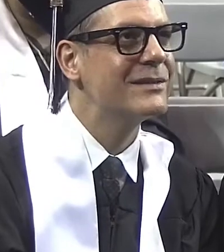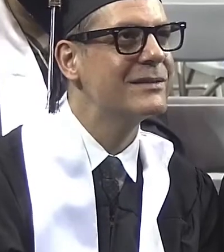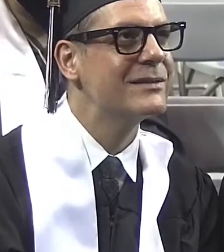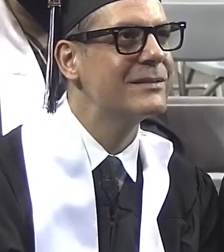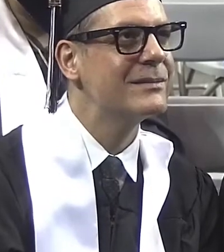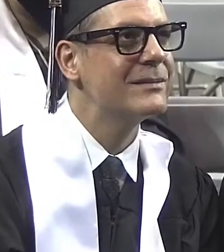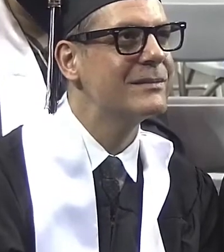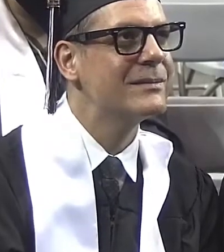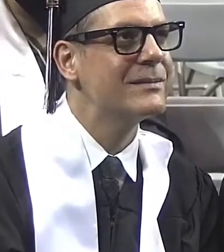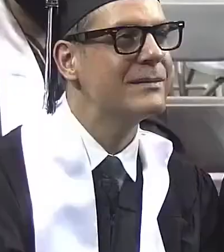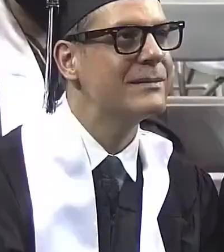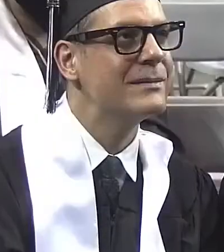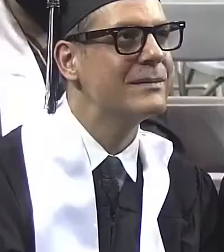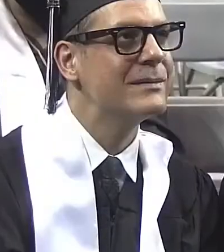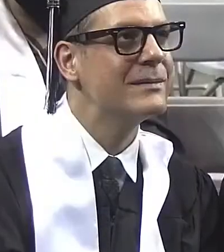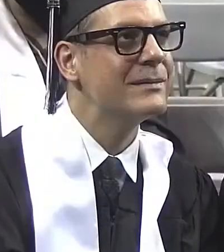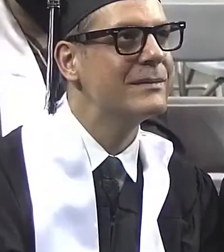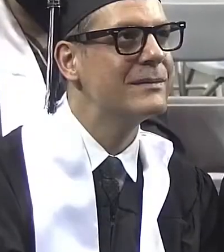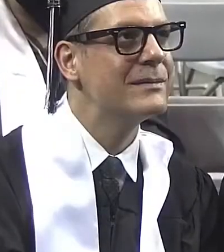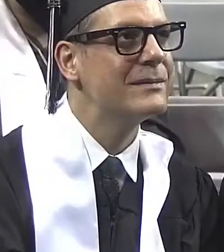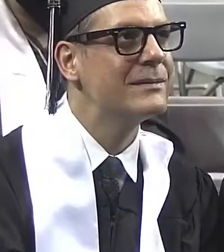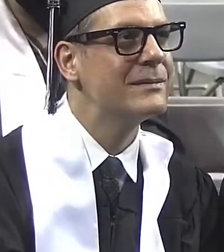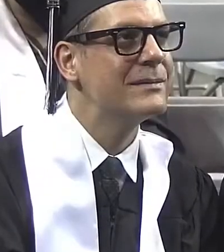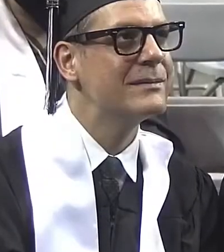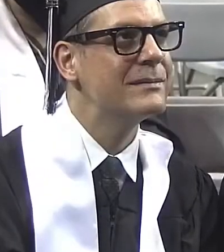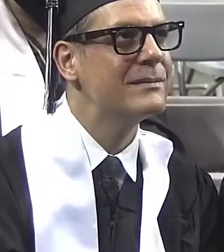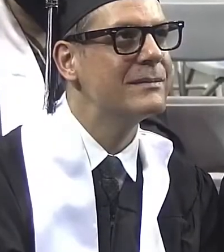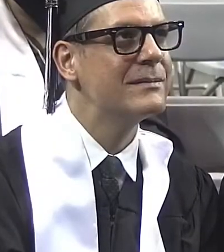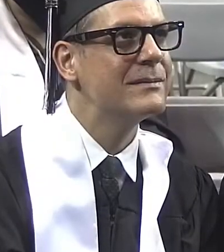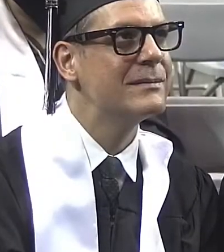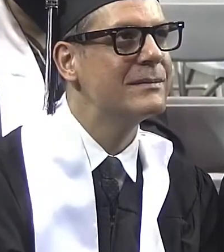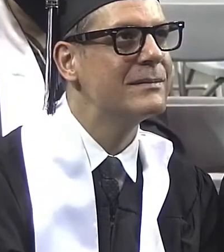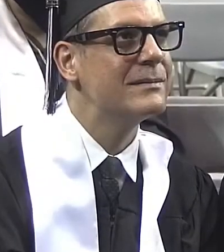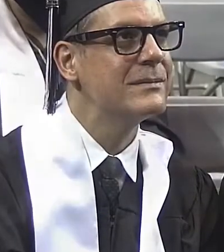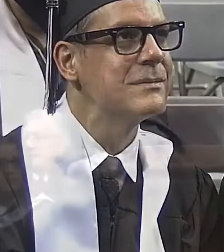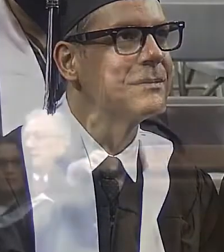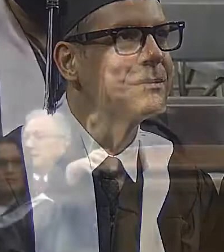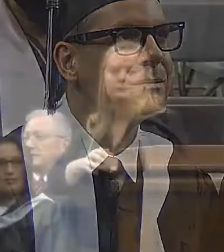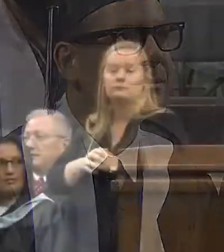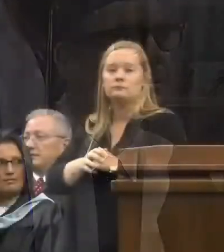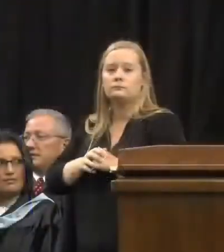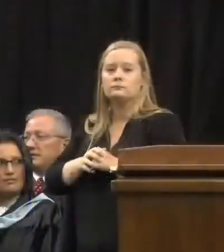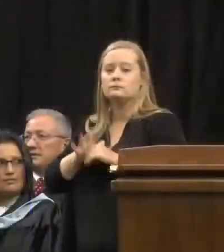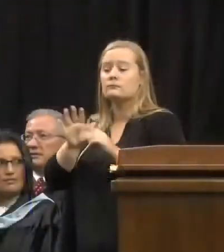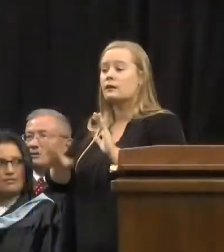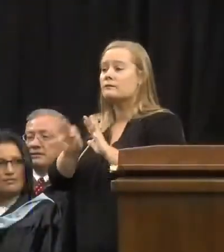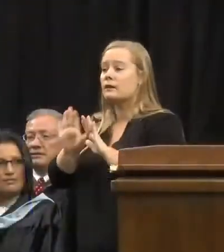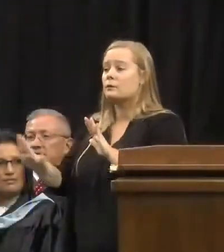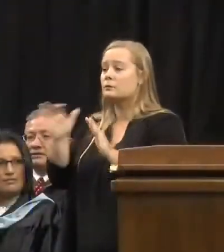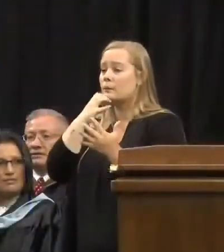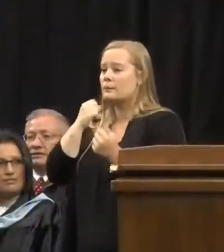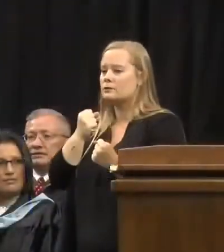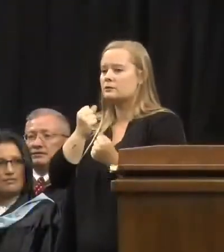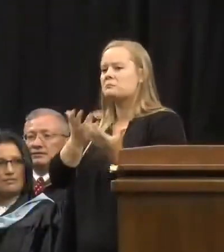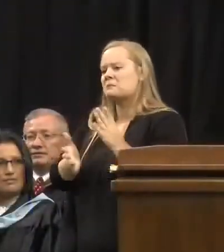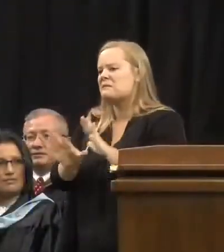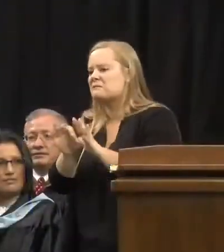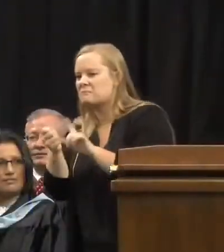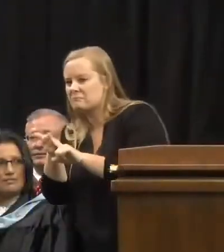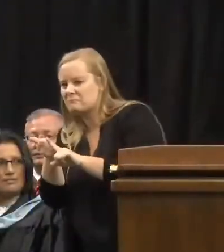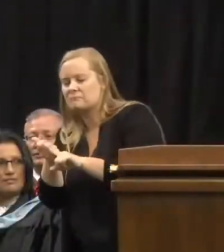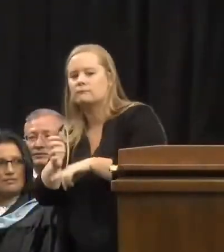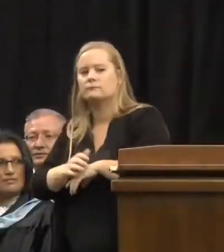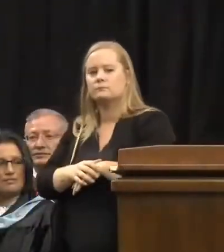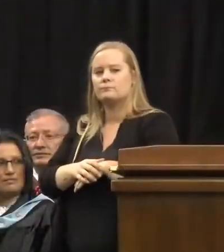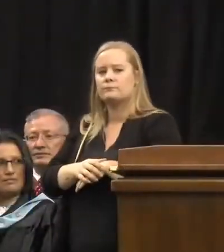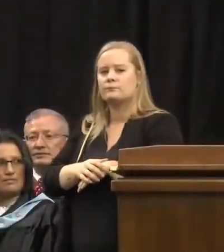difference in people's life. Passion. Own your passion. When you find your passion, it may find you. Suddenly, you